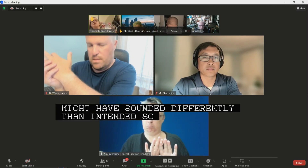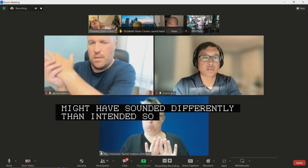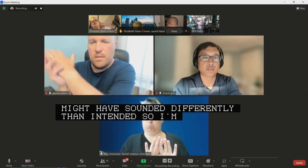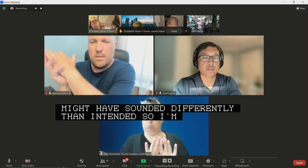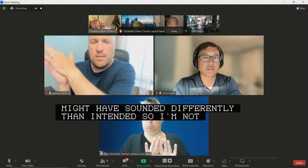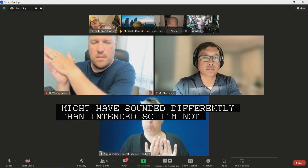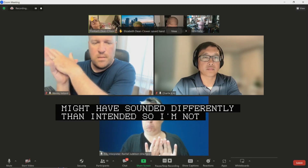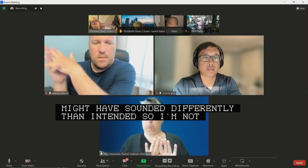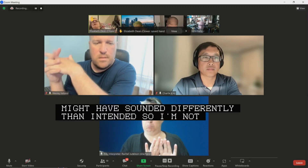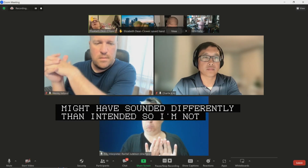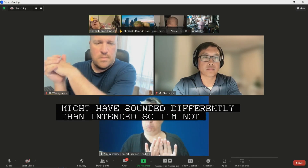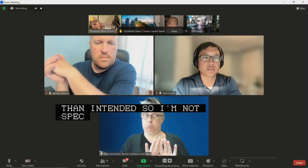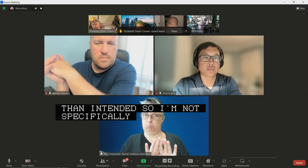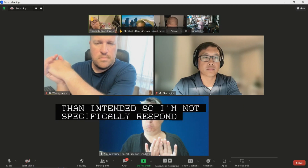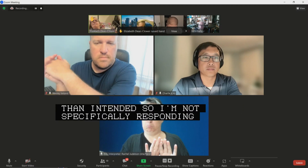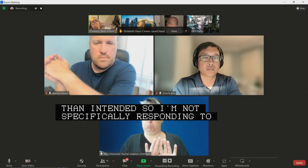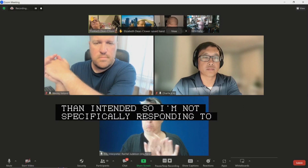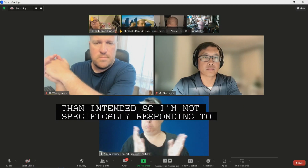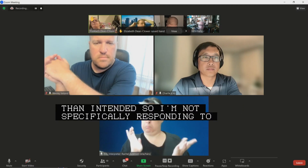Charlie's question.